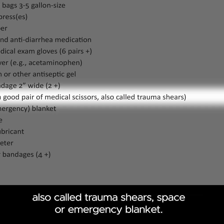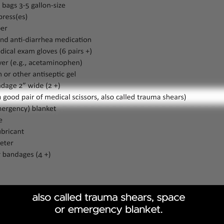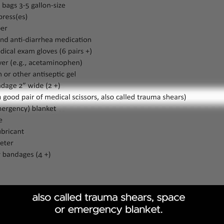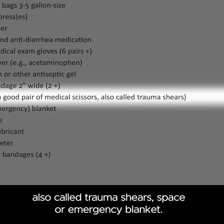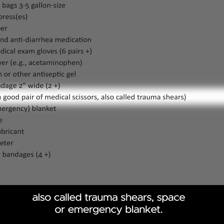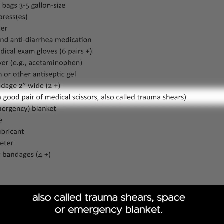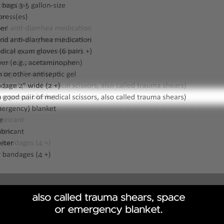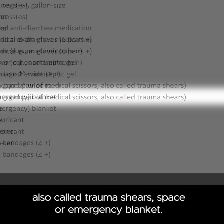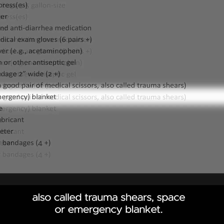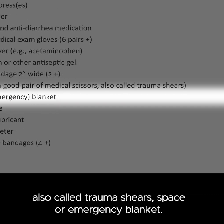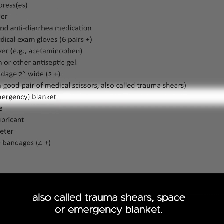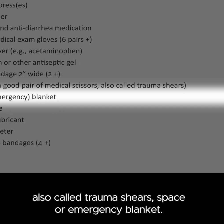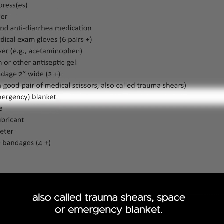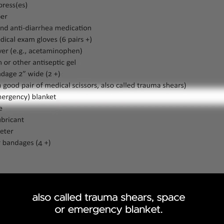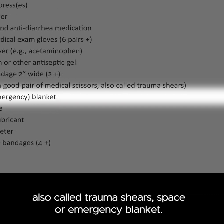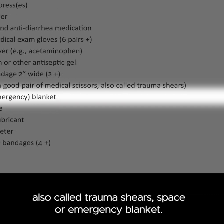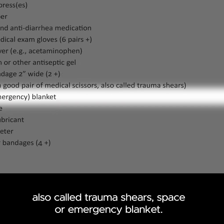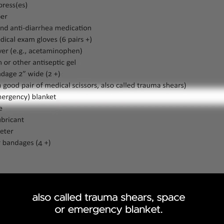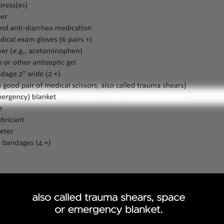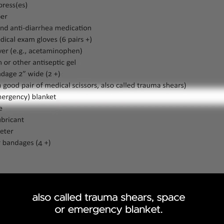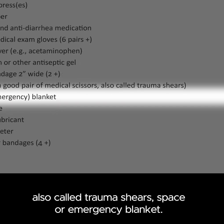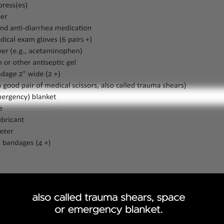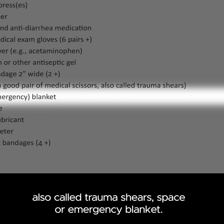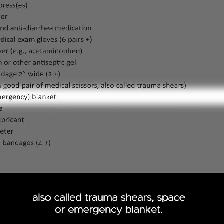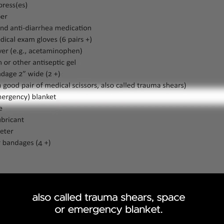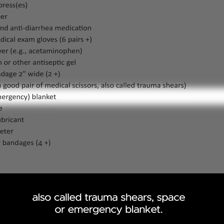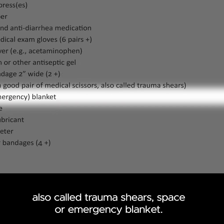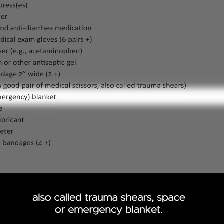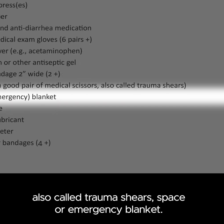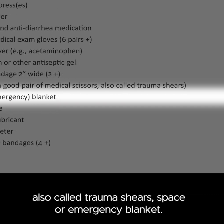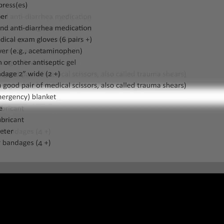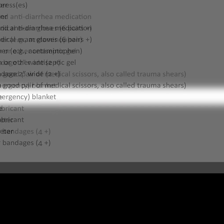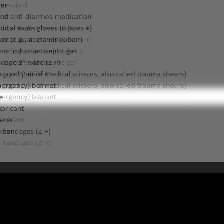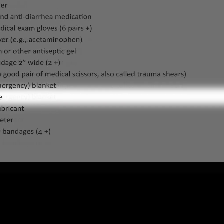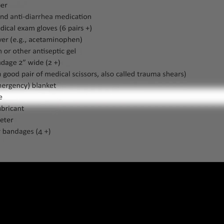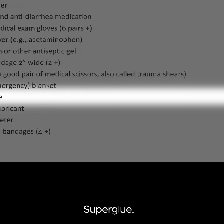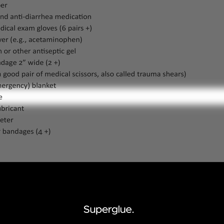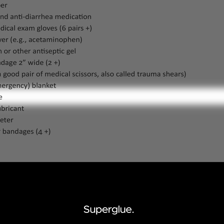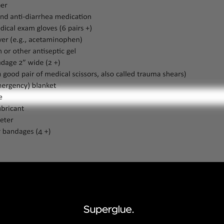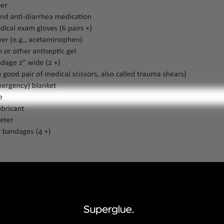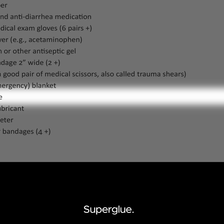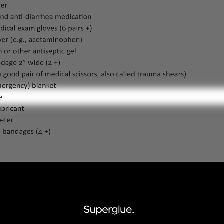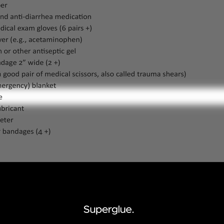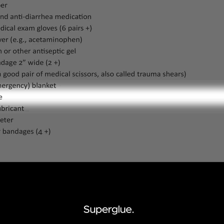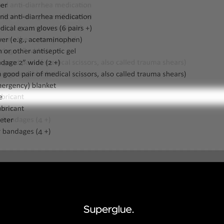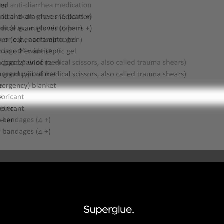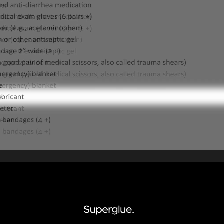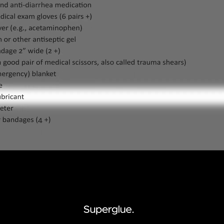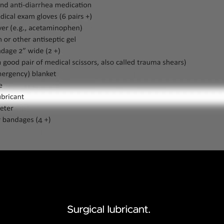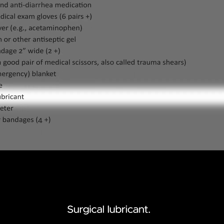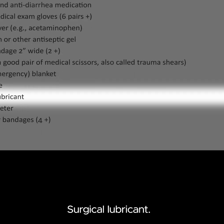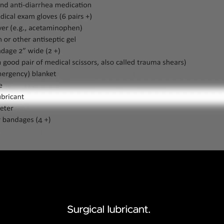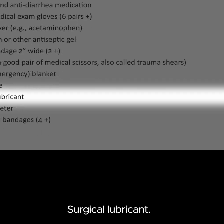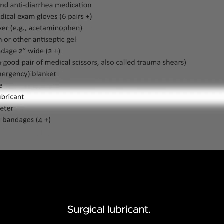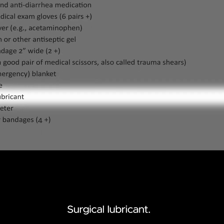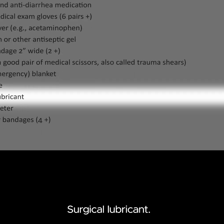shears. Space, or emergency blanket. Superglue. Surgical